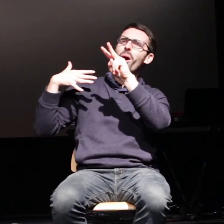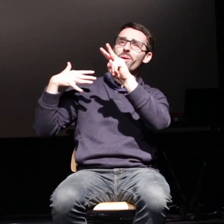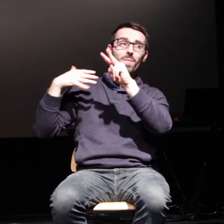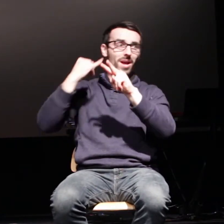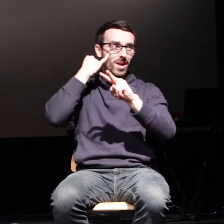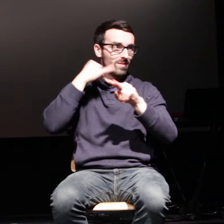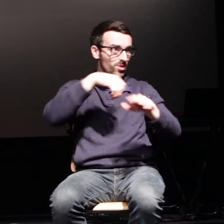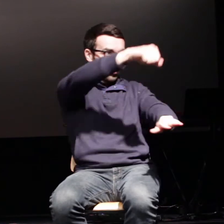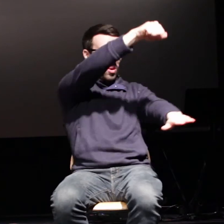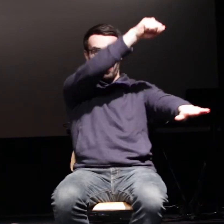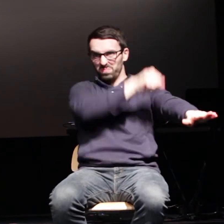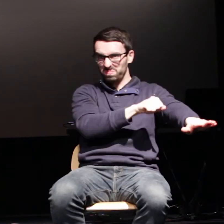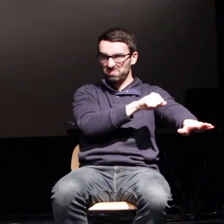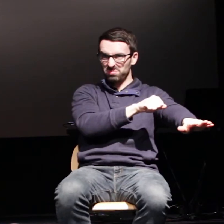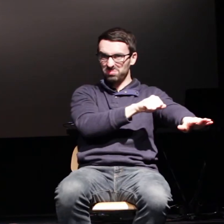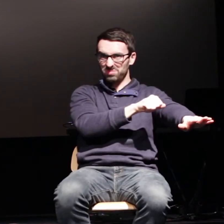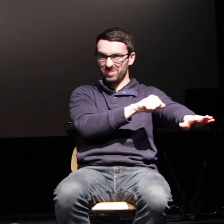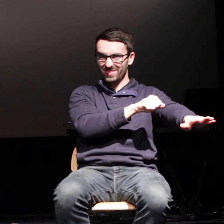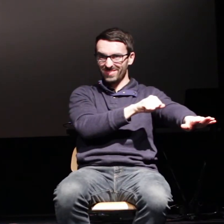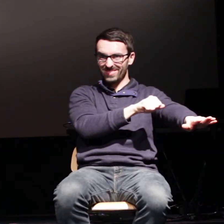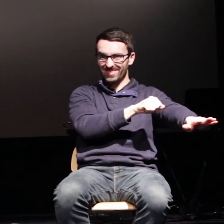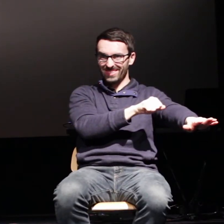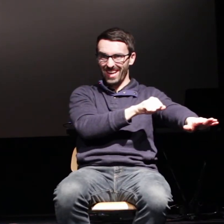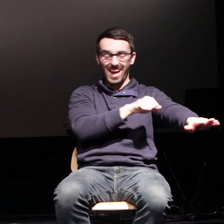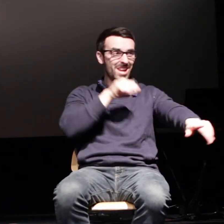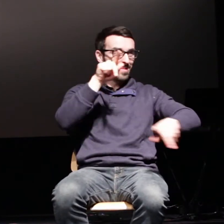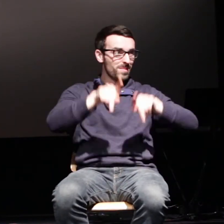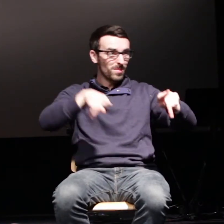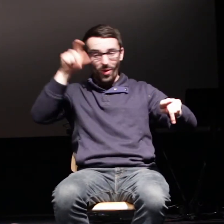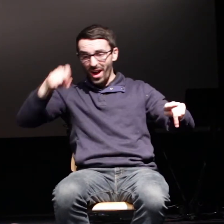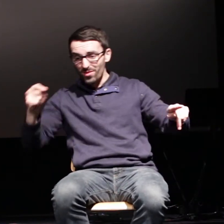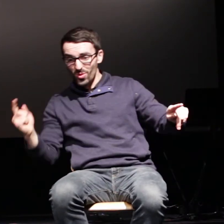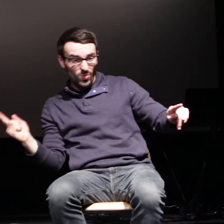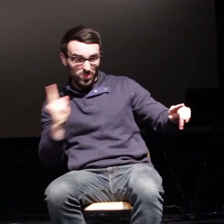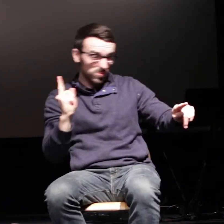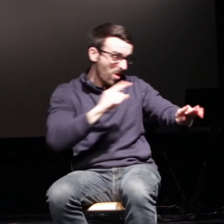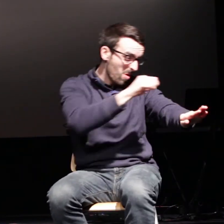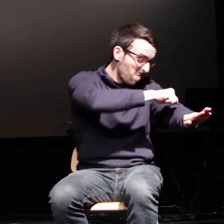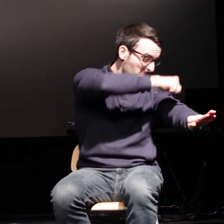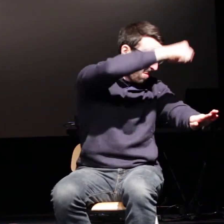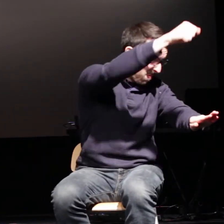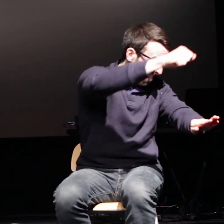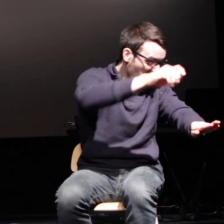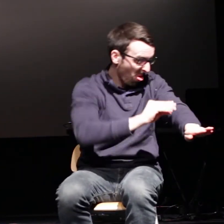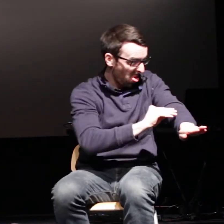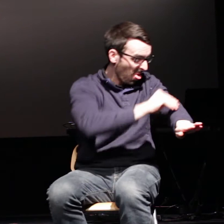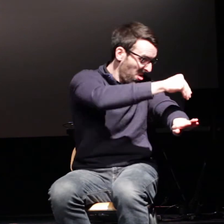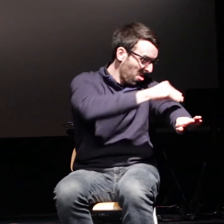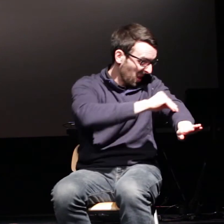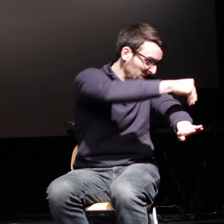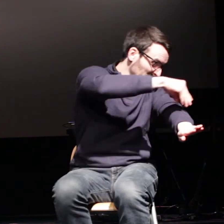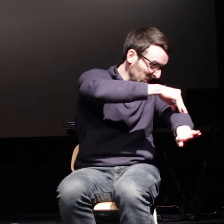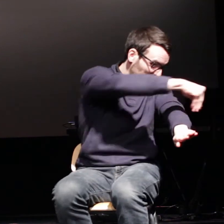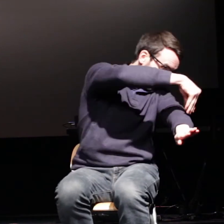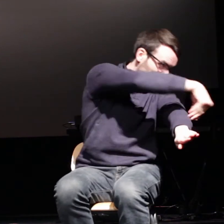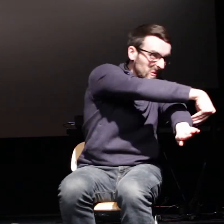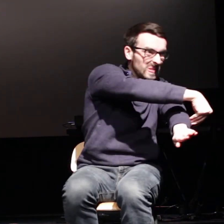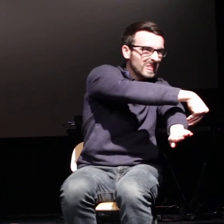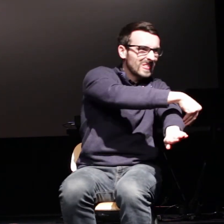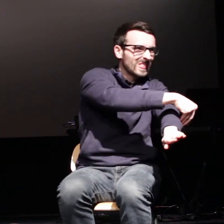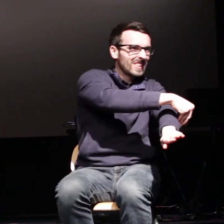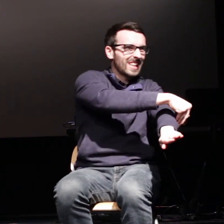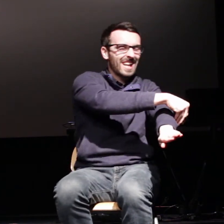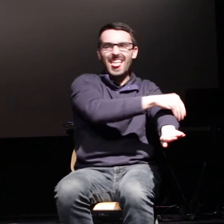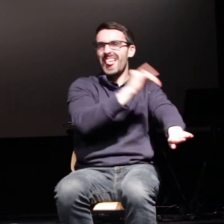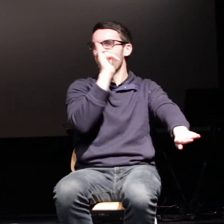arm, and people have to come over and like unpeel your arm as if it was a package of hot dogs, that